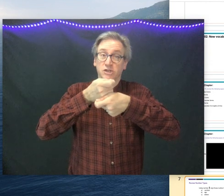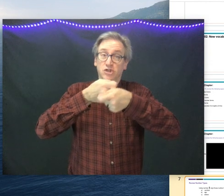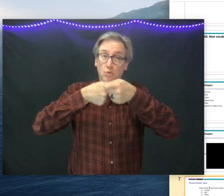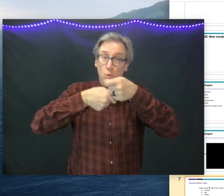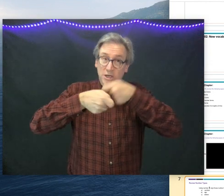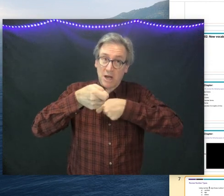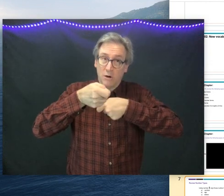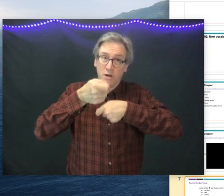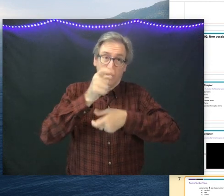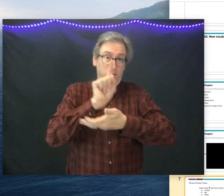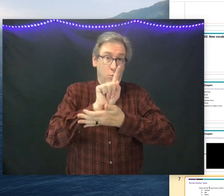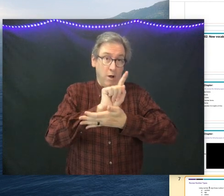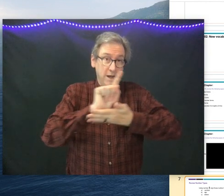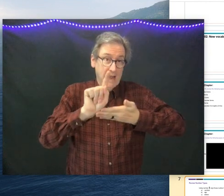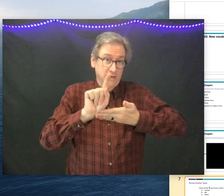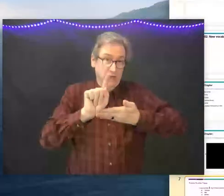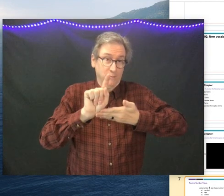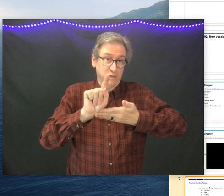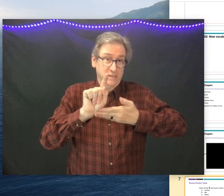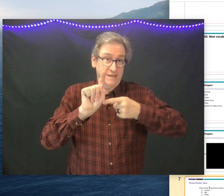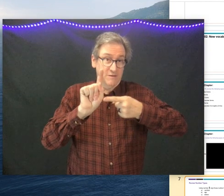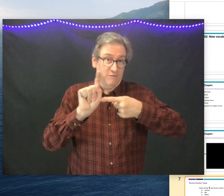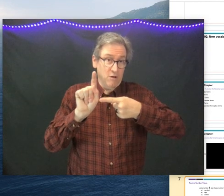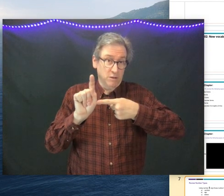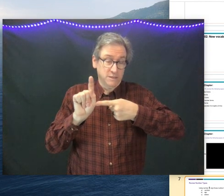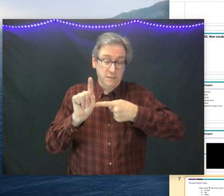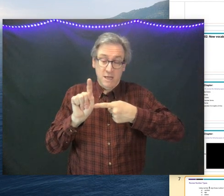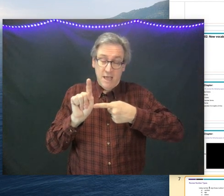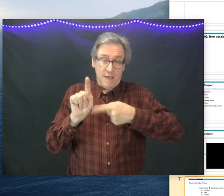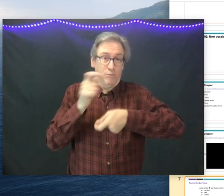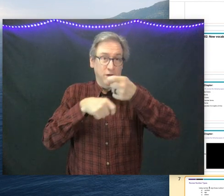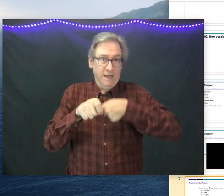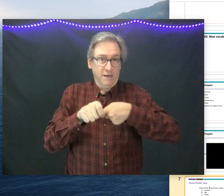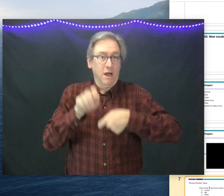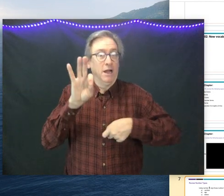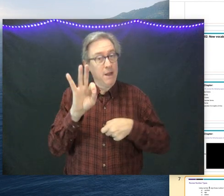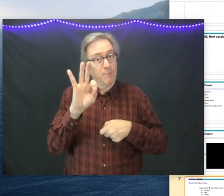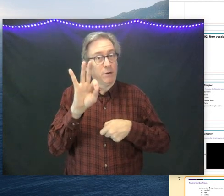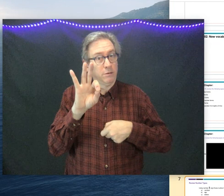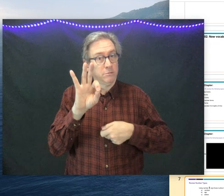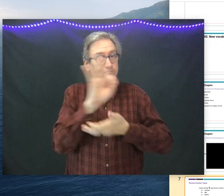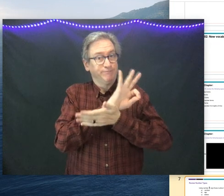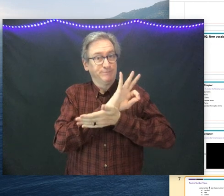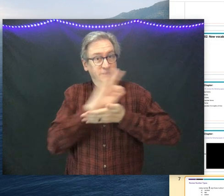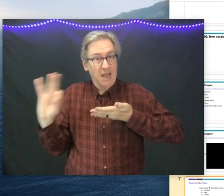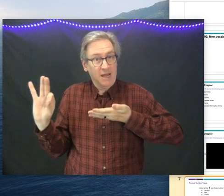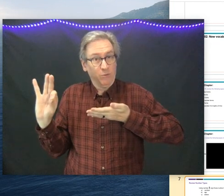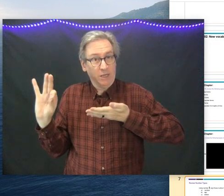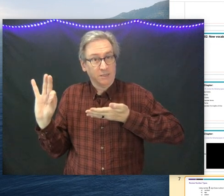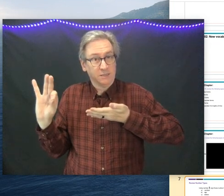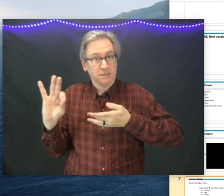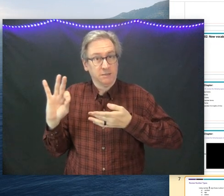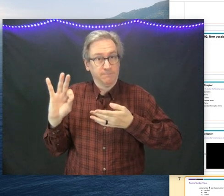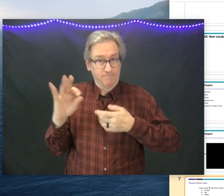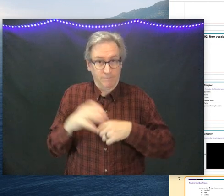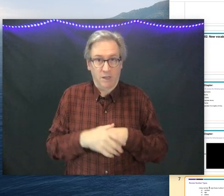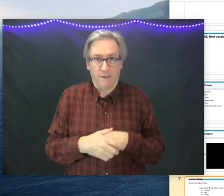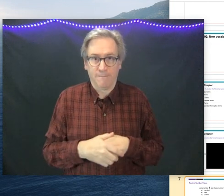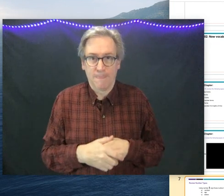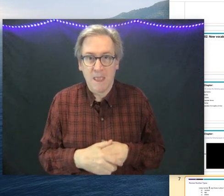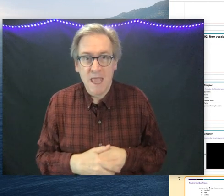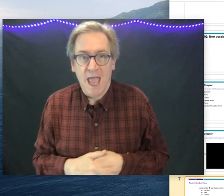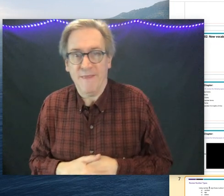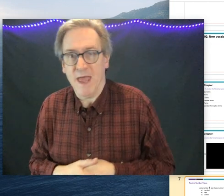easily switch out the one hand shape, which is the default, and put in a number, 9 weeks.